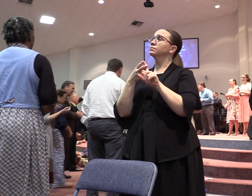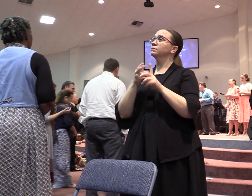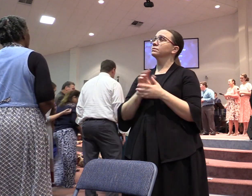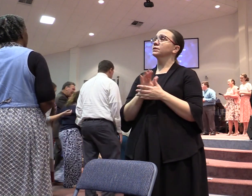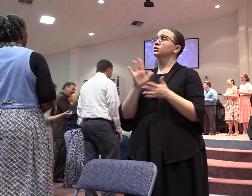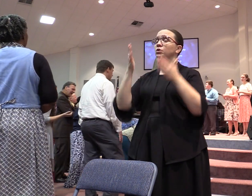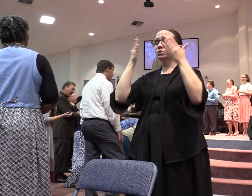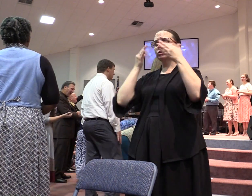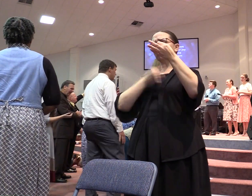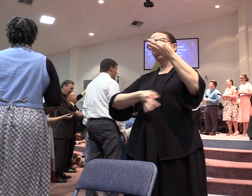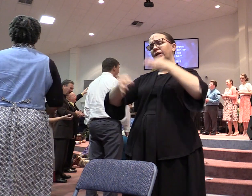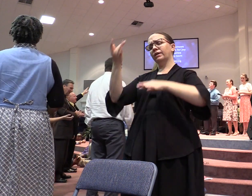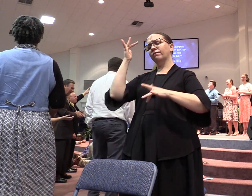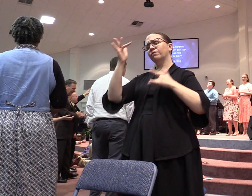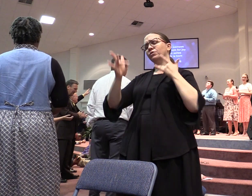song.